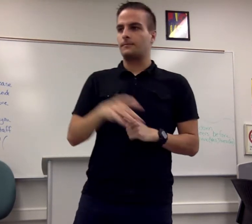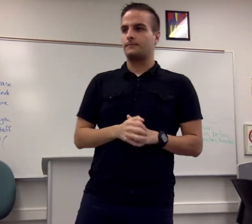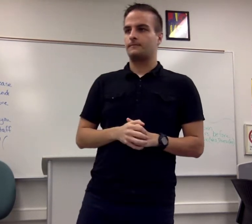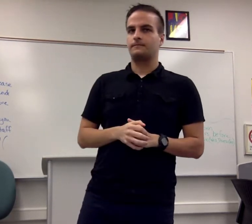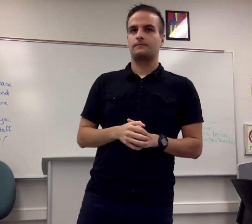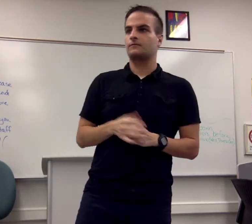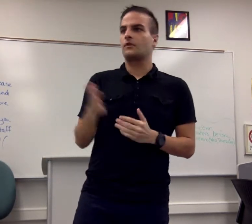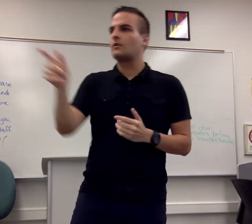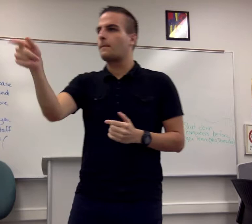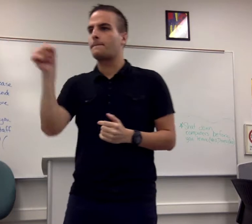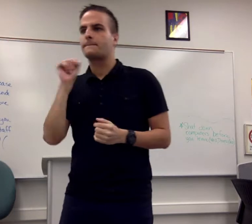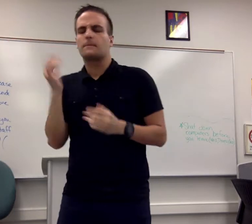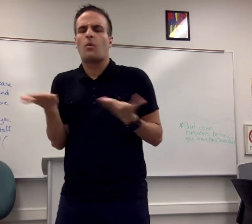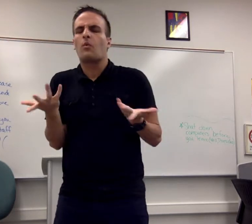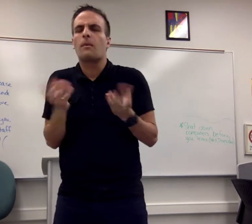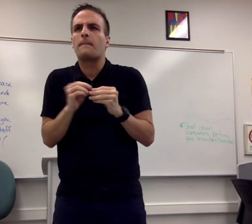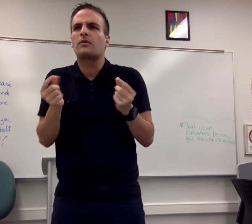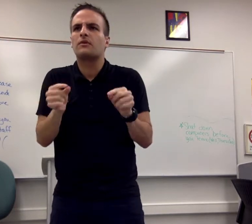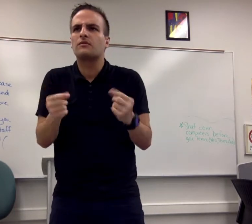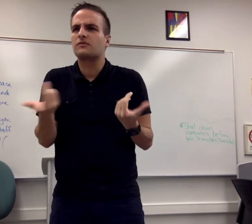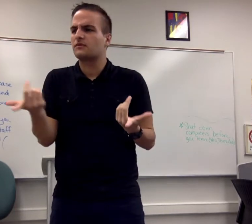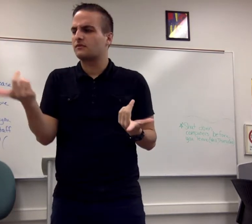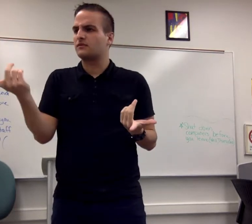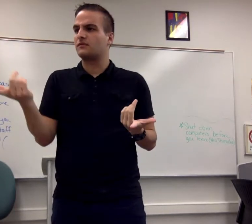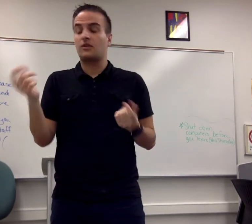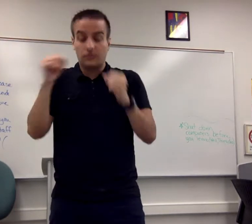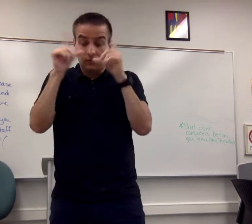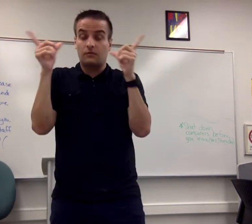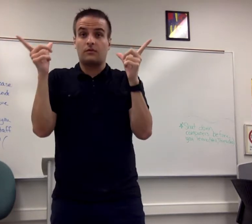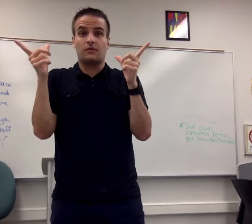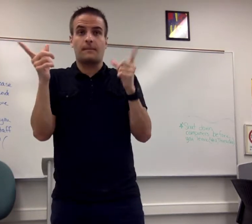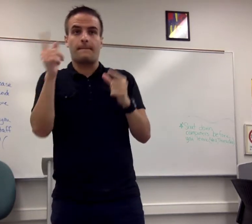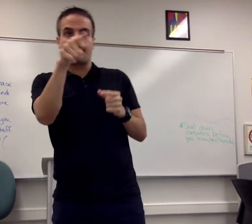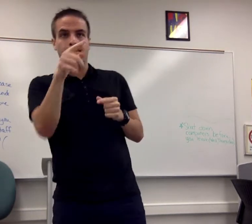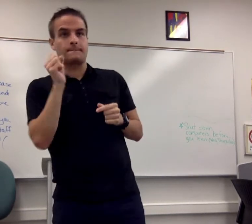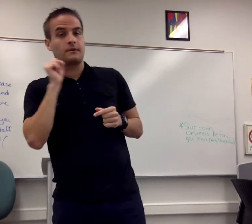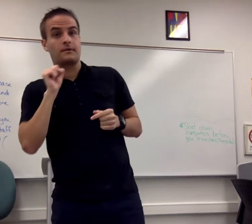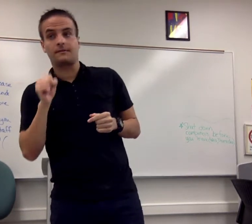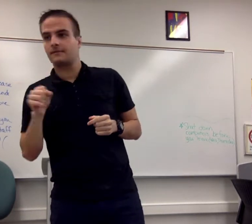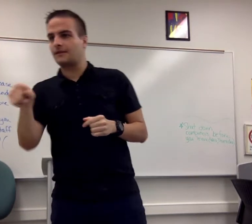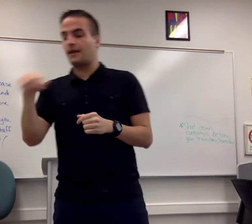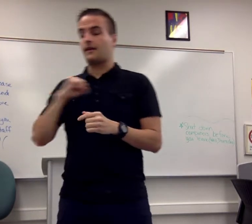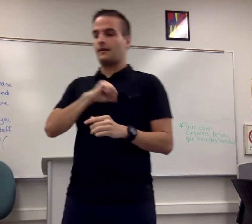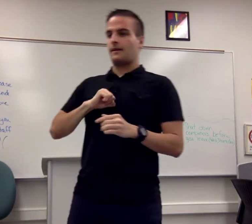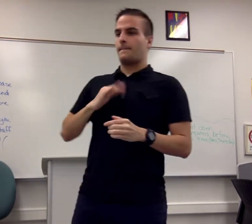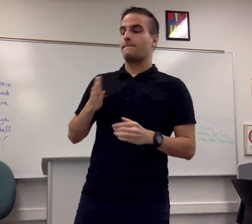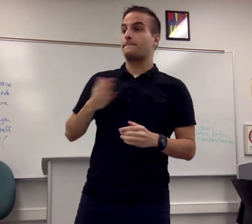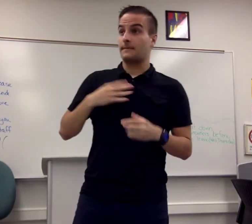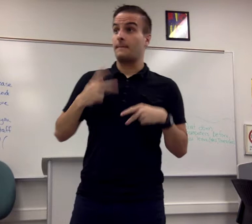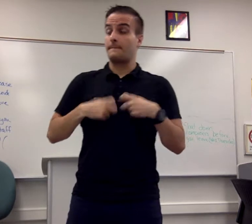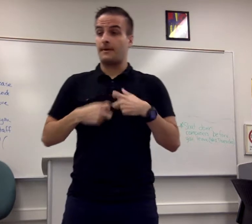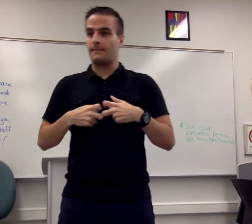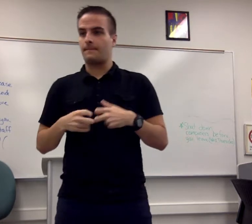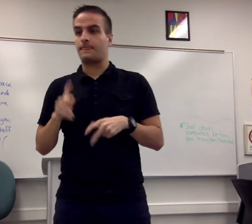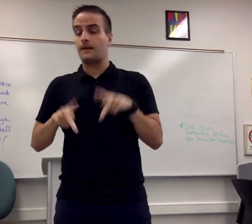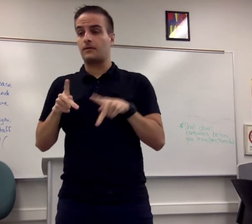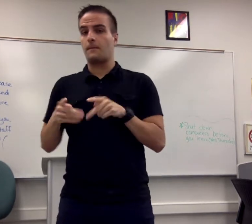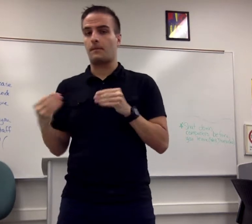What else can you do? You have to keep going until they wake up. In my situation, the person closest to the interpreter was